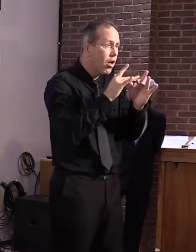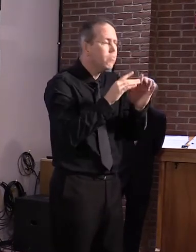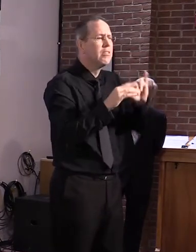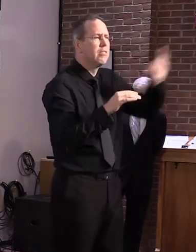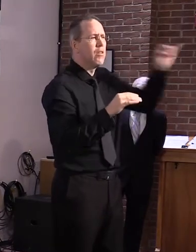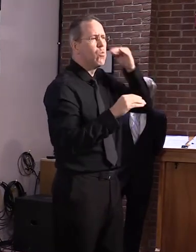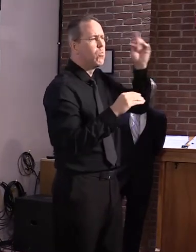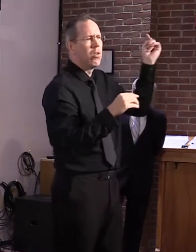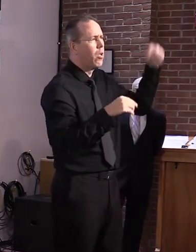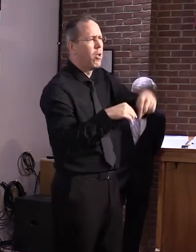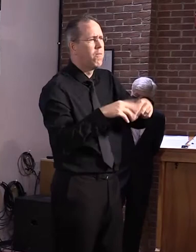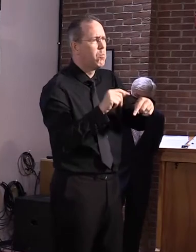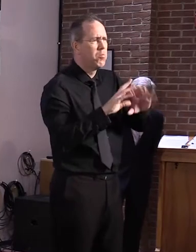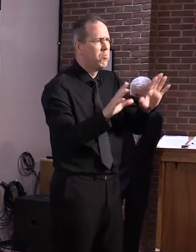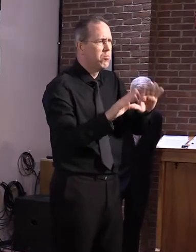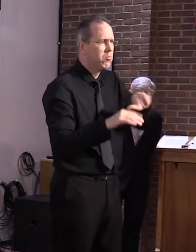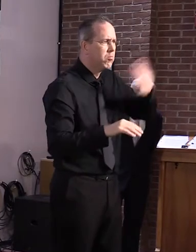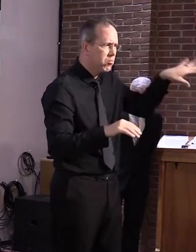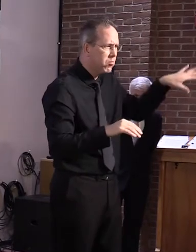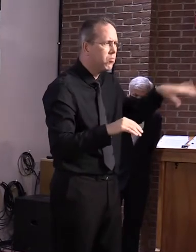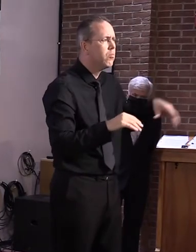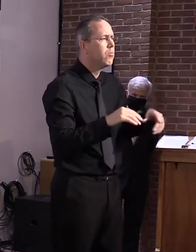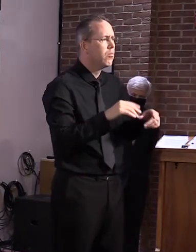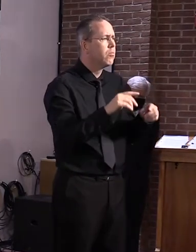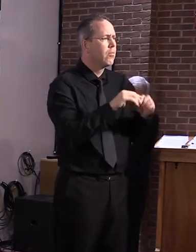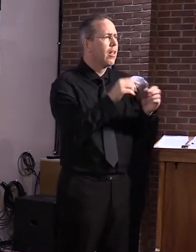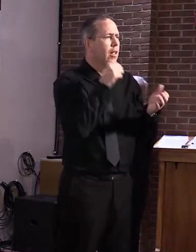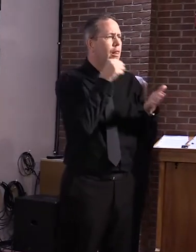It's certainly not a state policy.